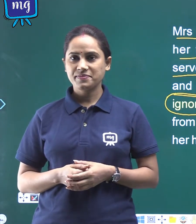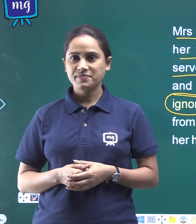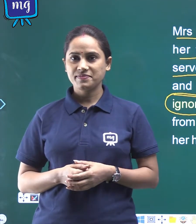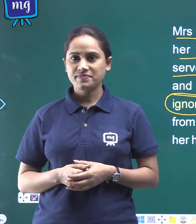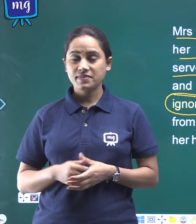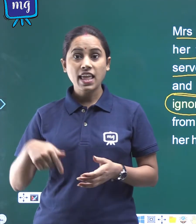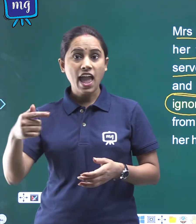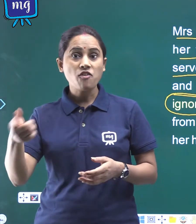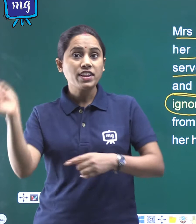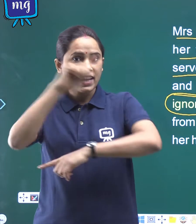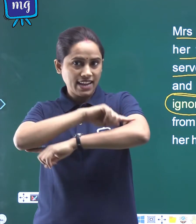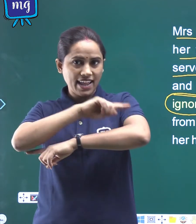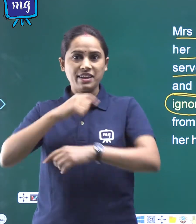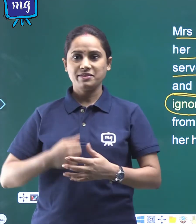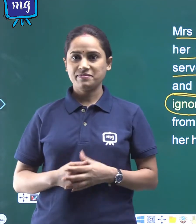every day,